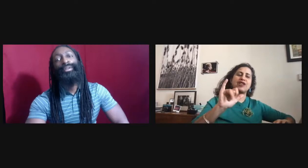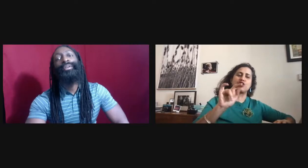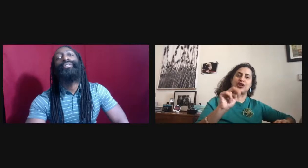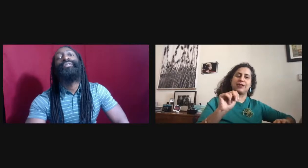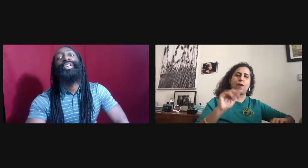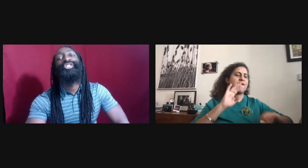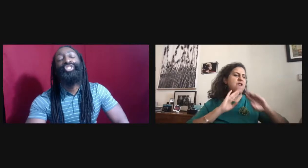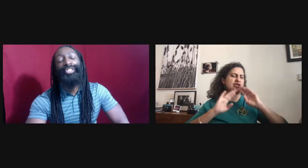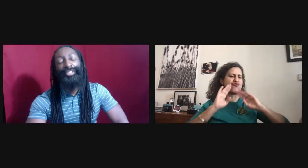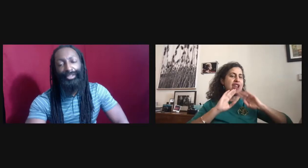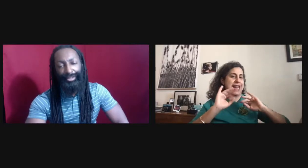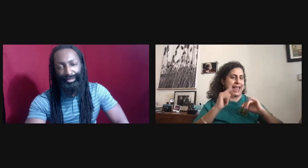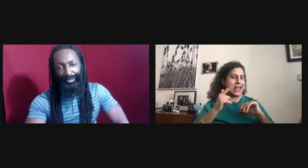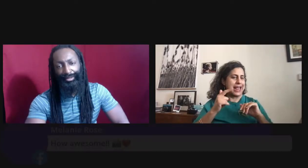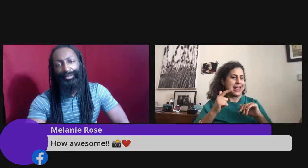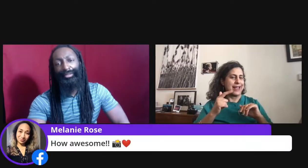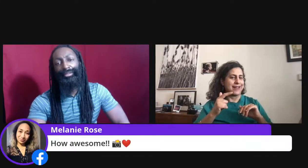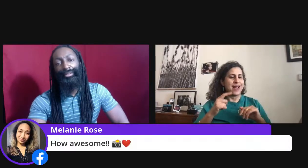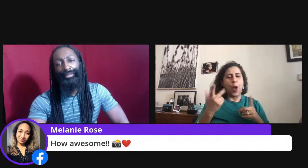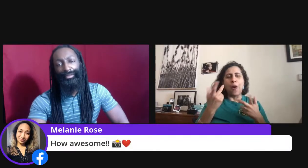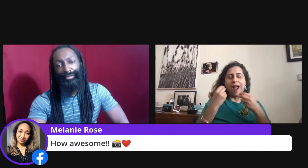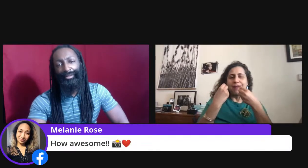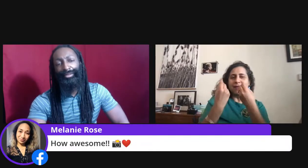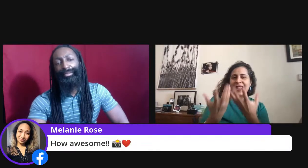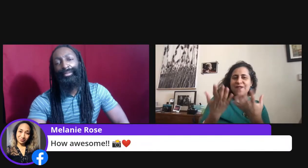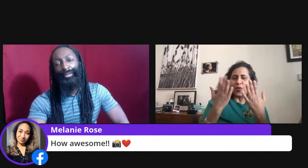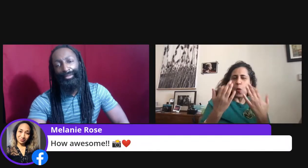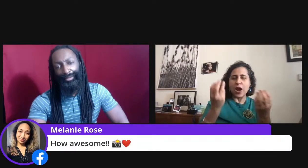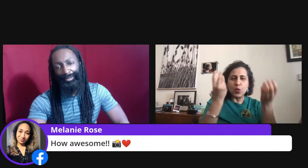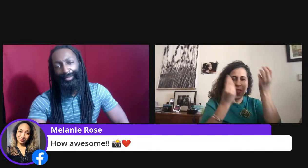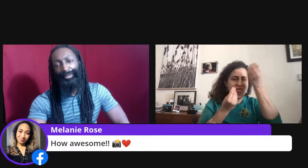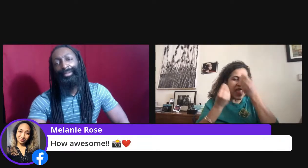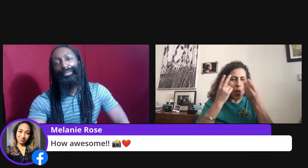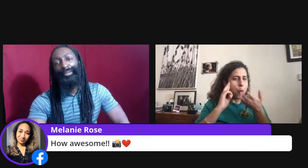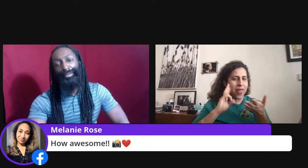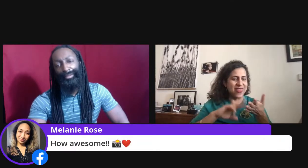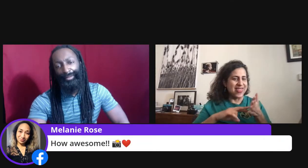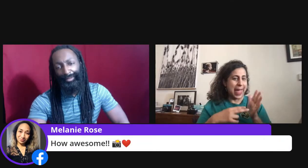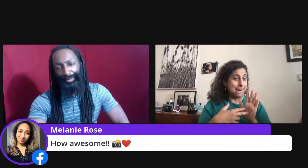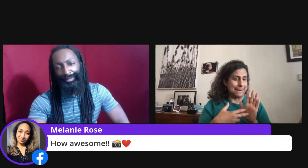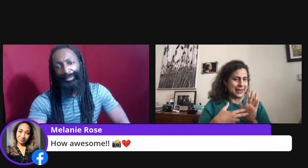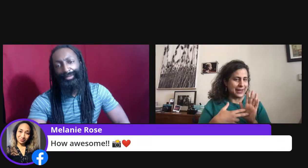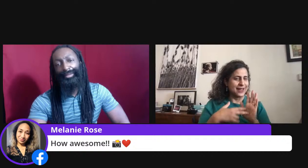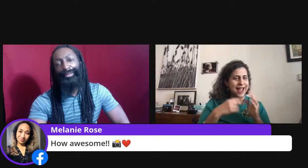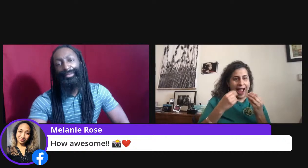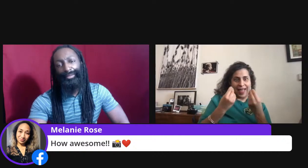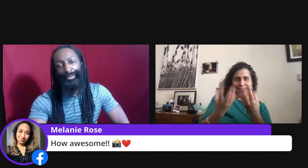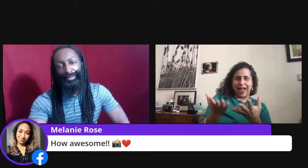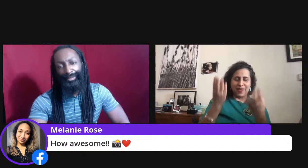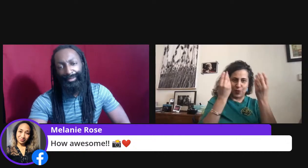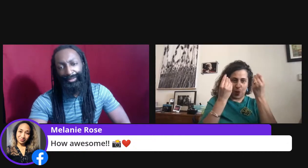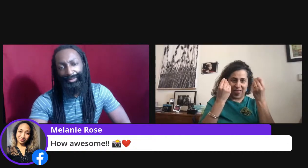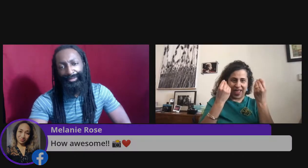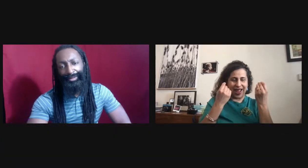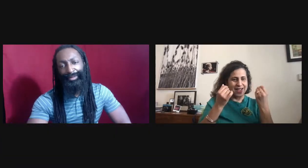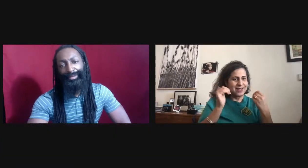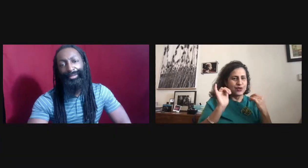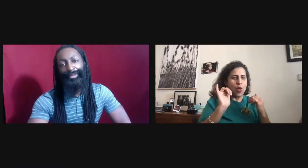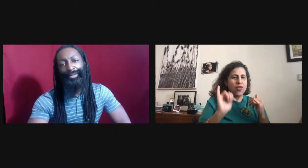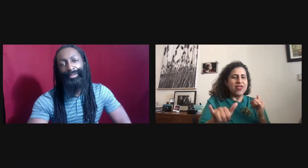has a flower, and the story behind that is frustration. I wanted people to think about, what does that mean? And I wanted